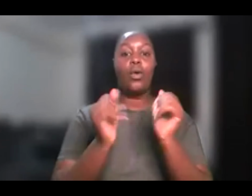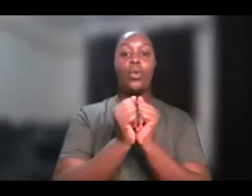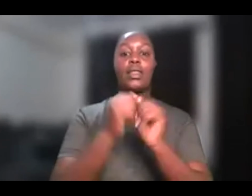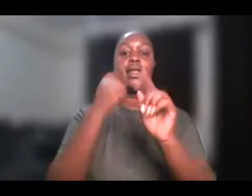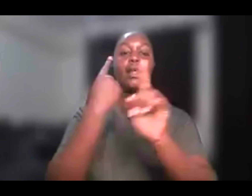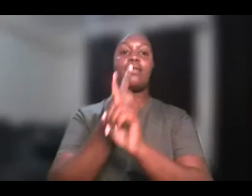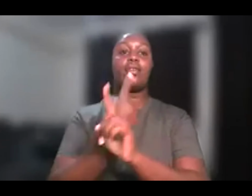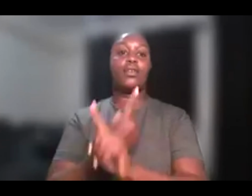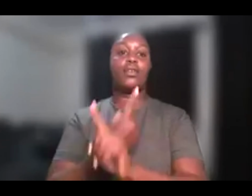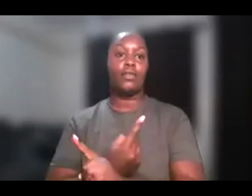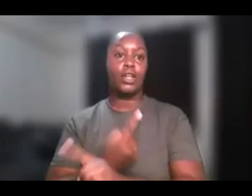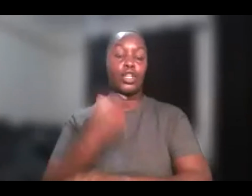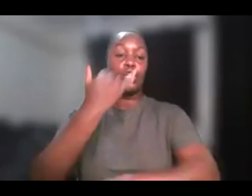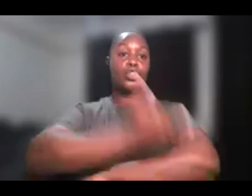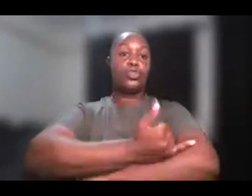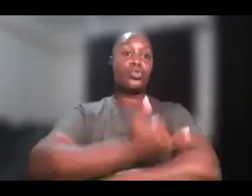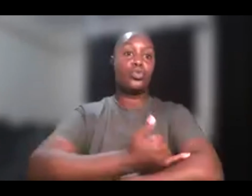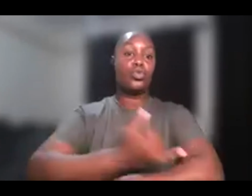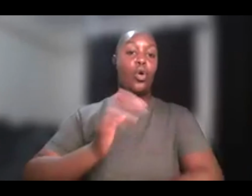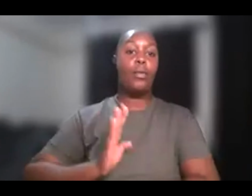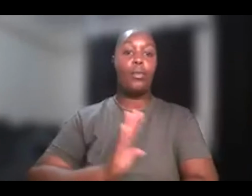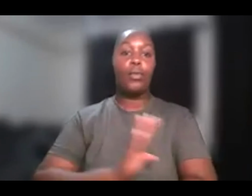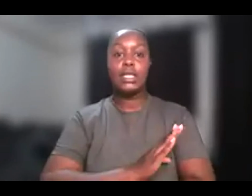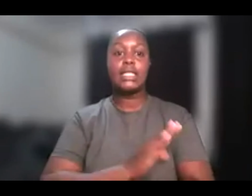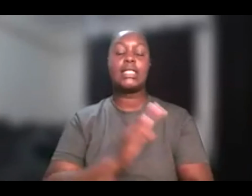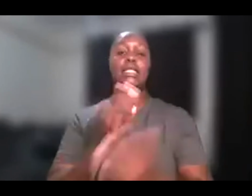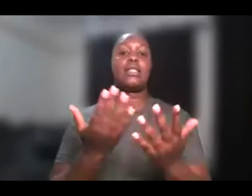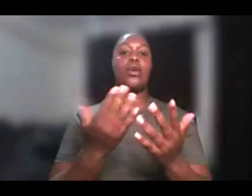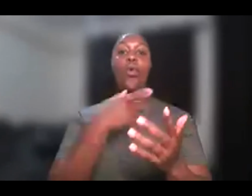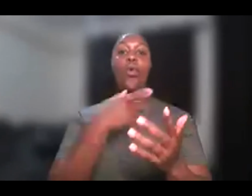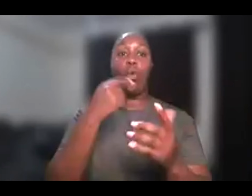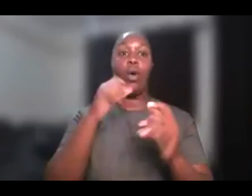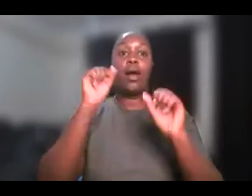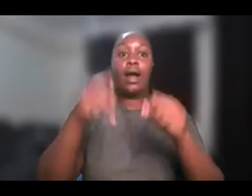institutions, right, to co-design and collect African Sign Language data.